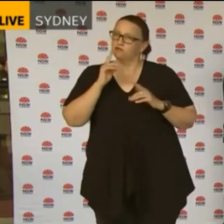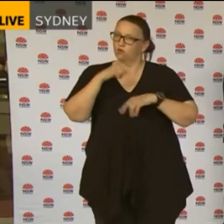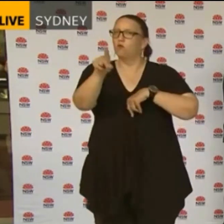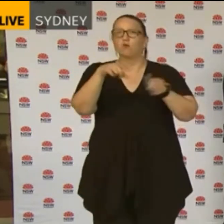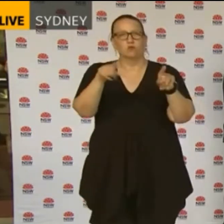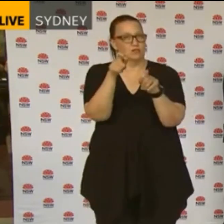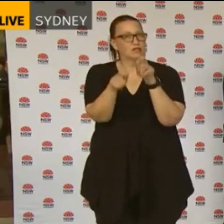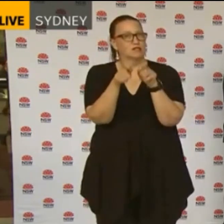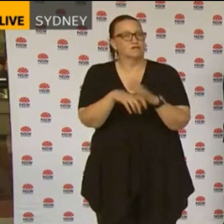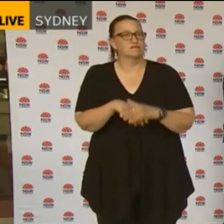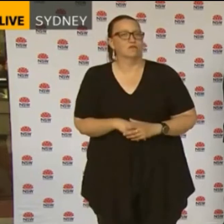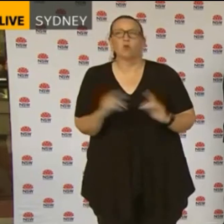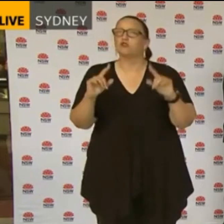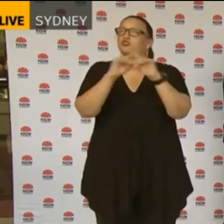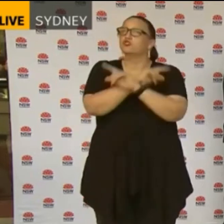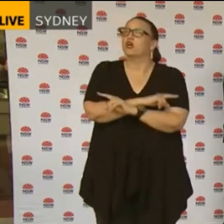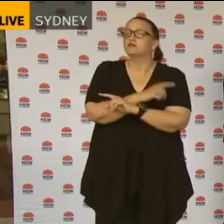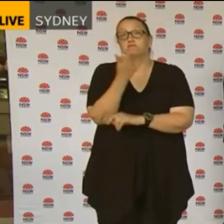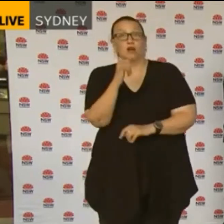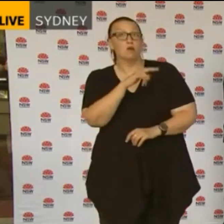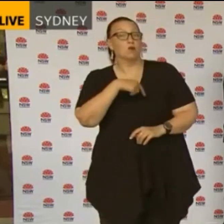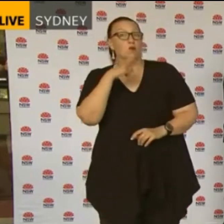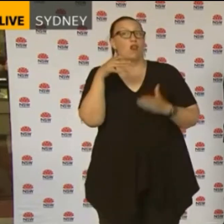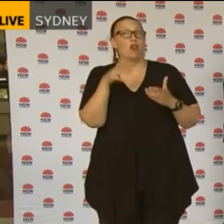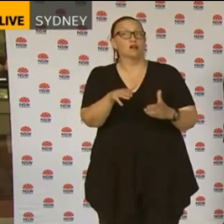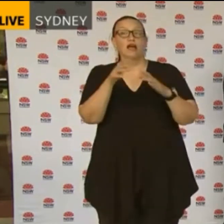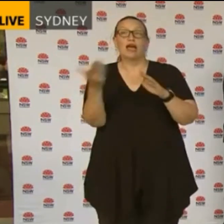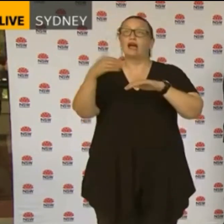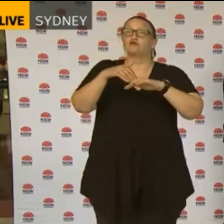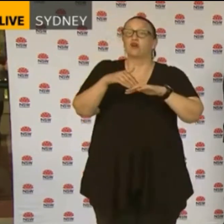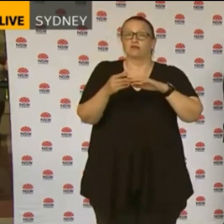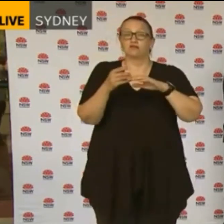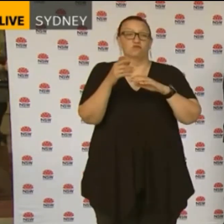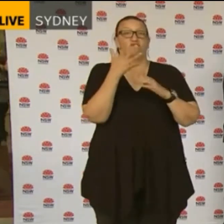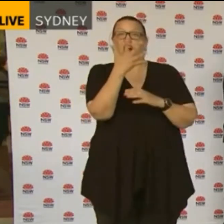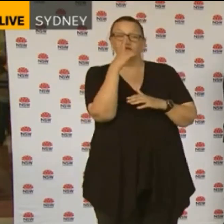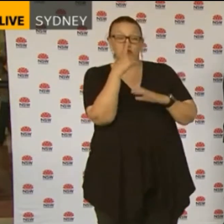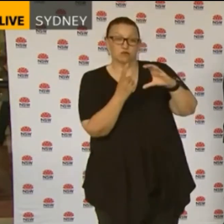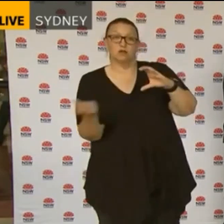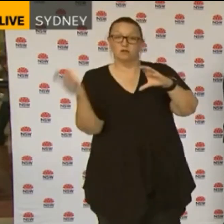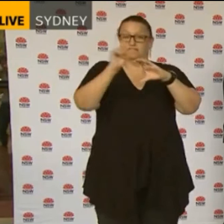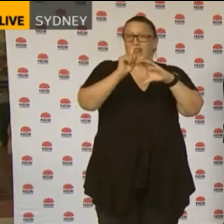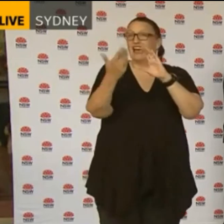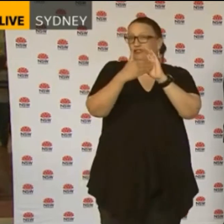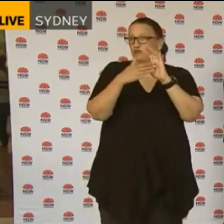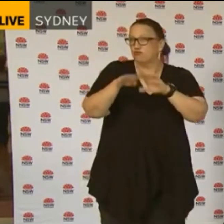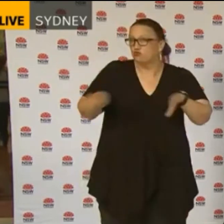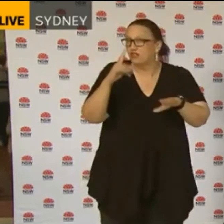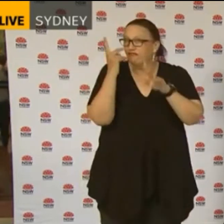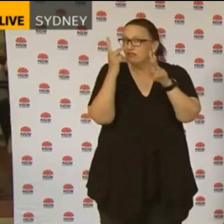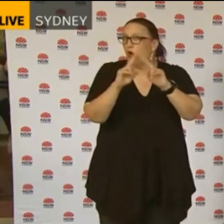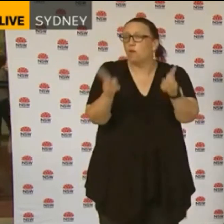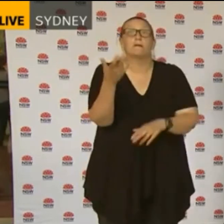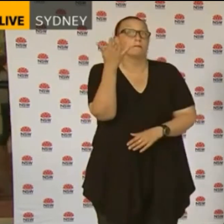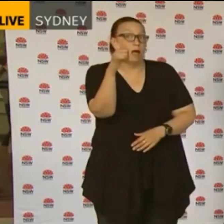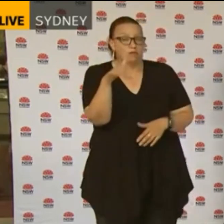is for people who are having those milestone events, and clearly what extent mask wearing becomes part of our